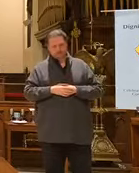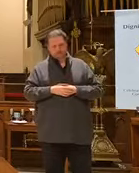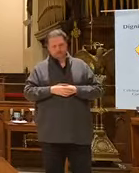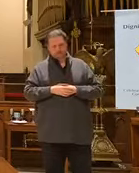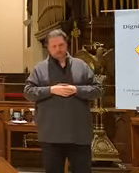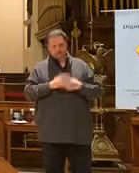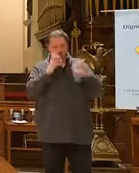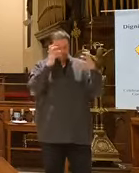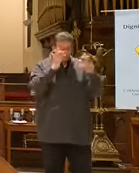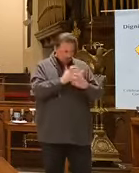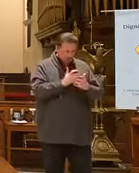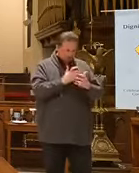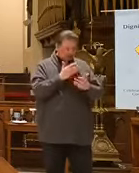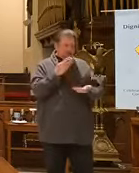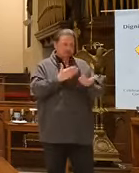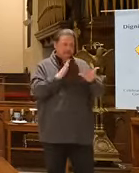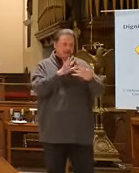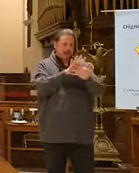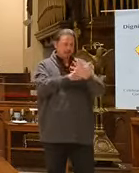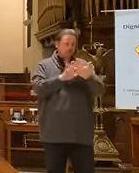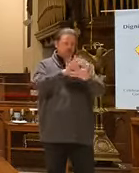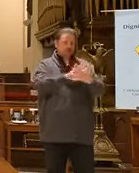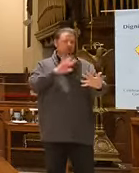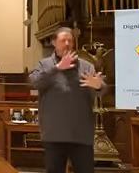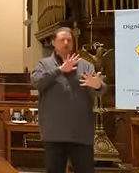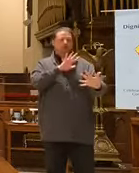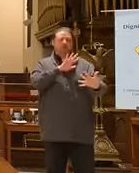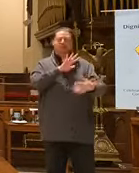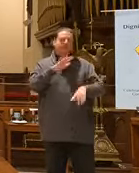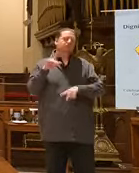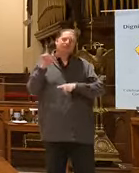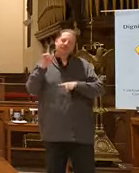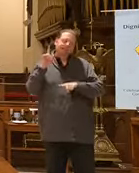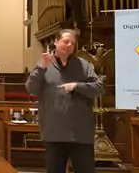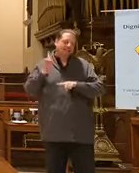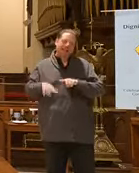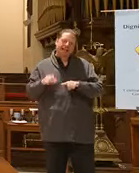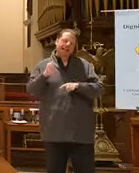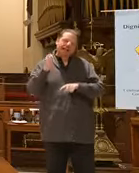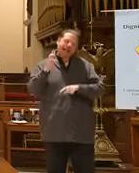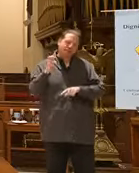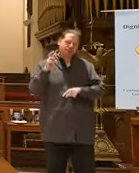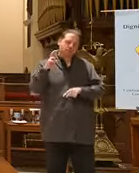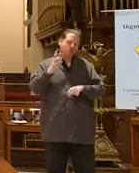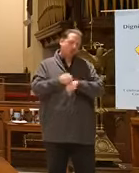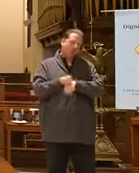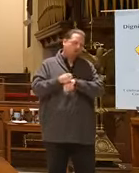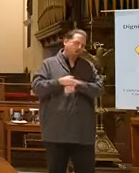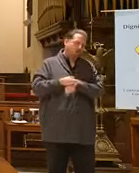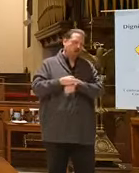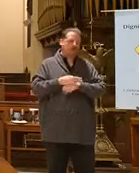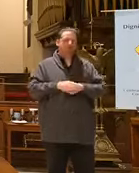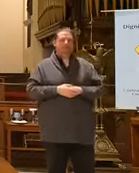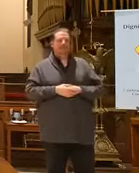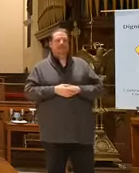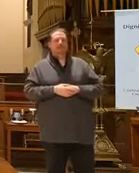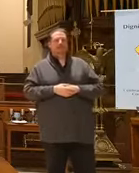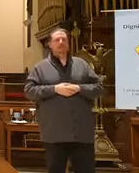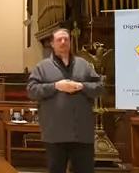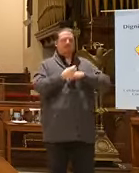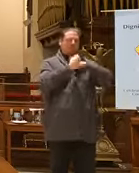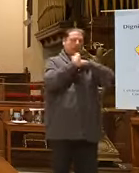Darkness may obscure, but can never overcome or